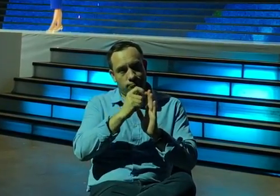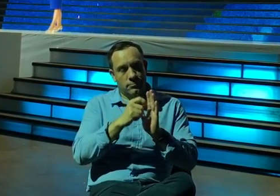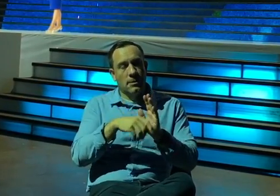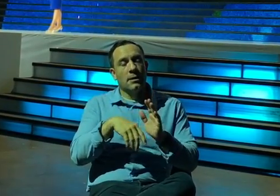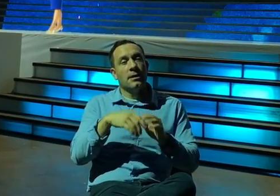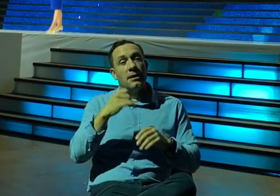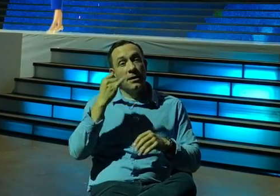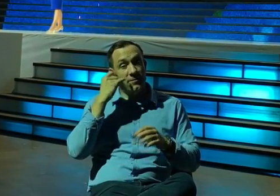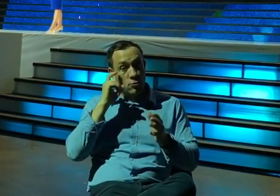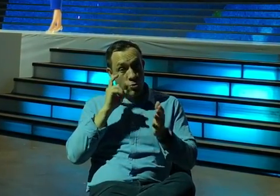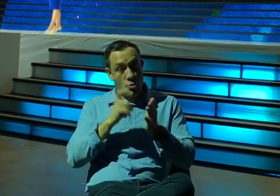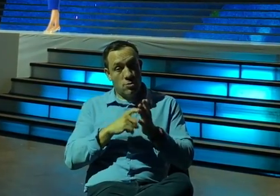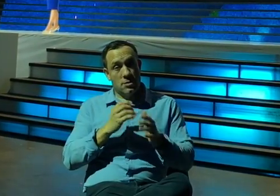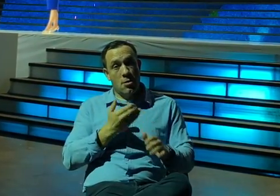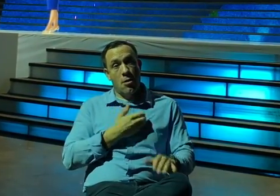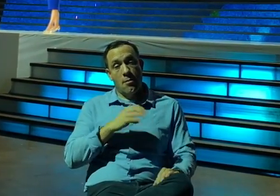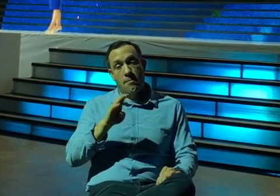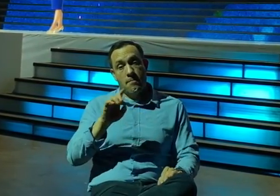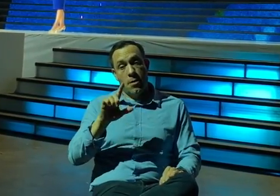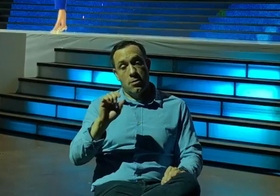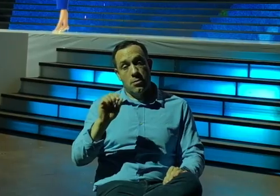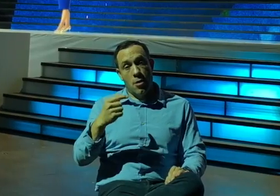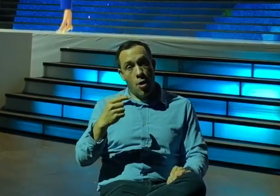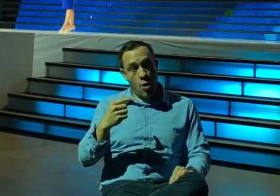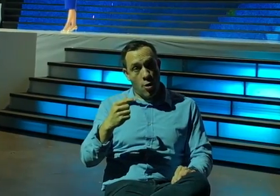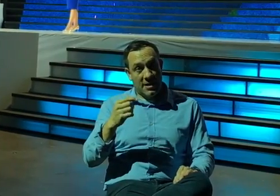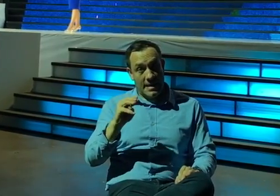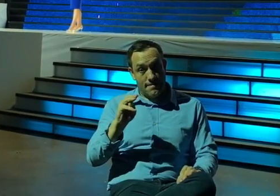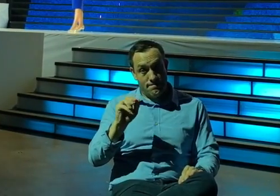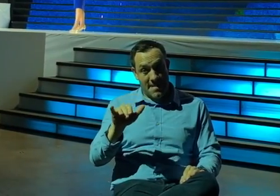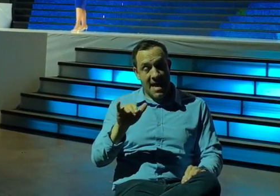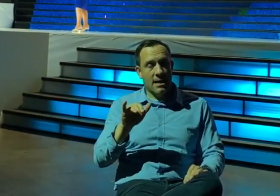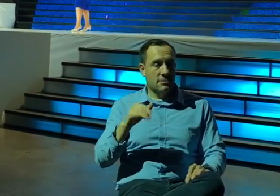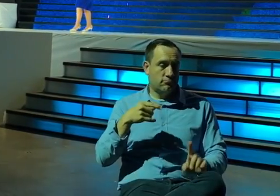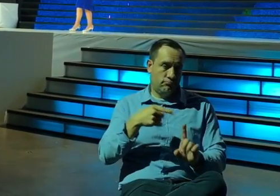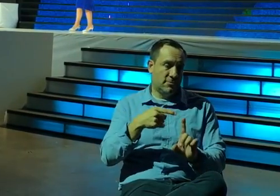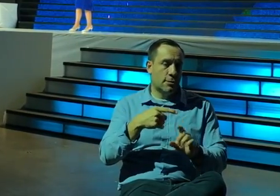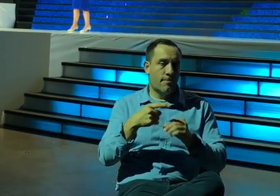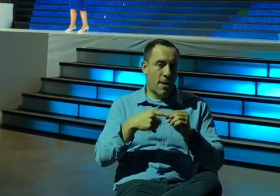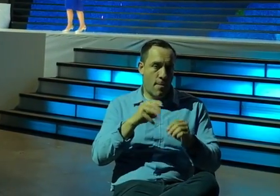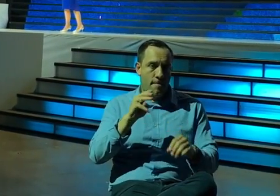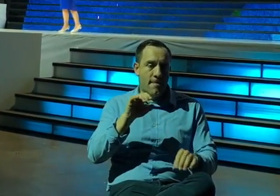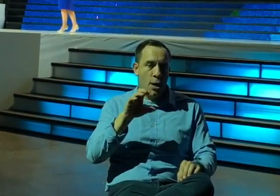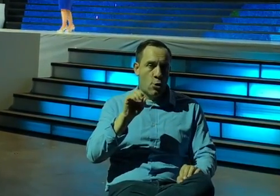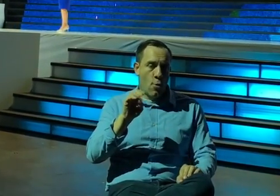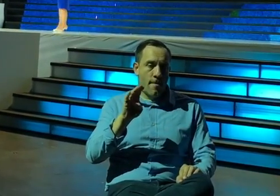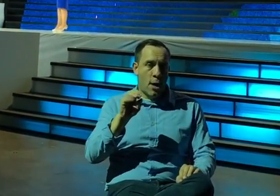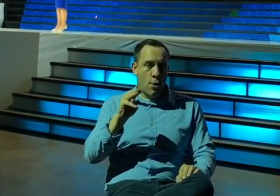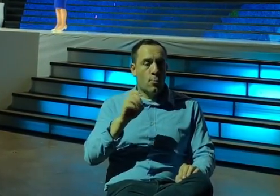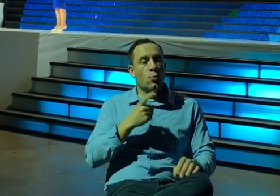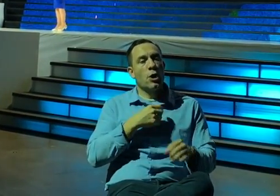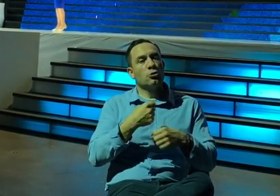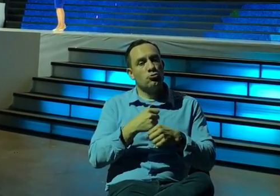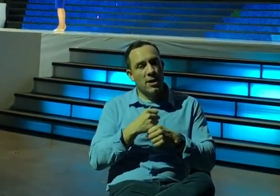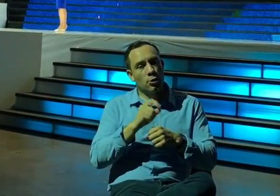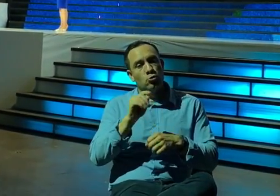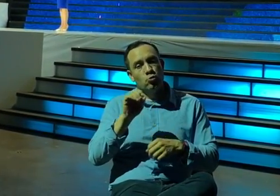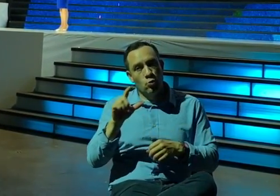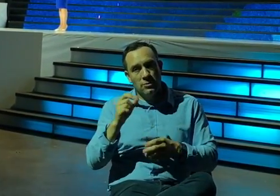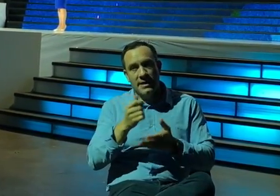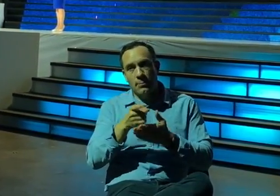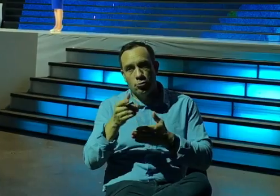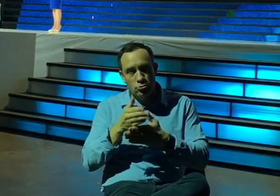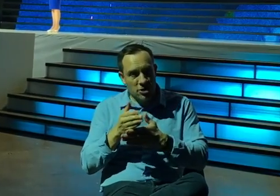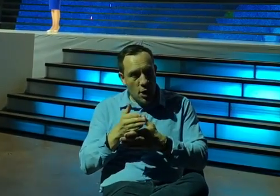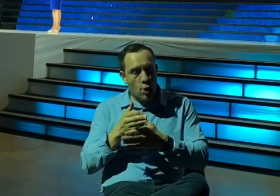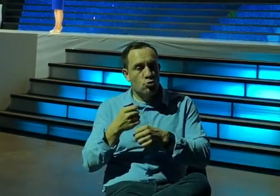Share blog in the month of May was all about the microbiome. So we're really trying to create tools you can share to create interest and to